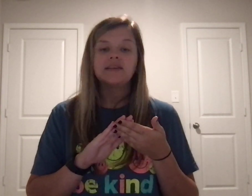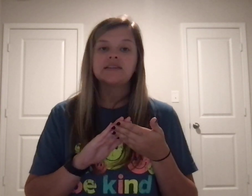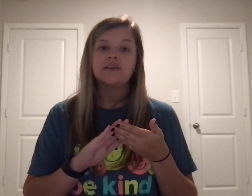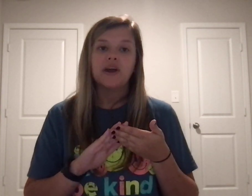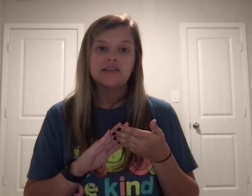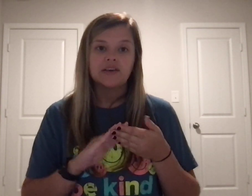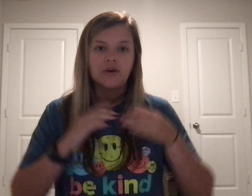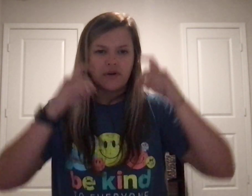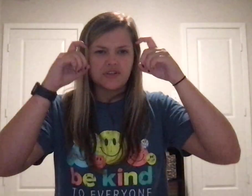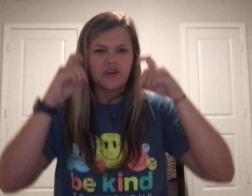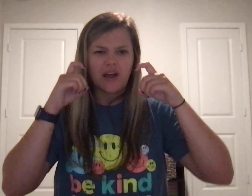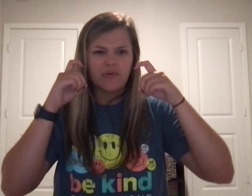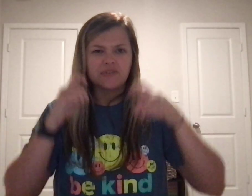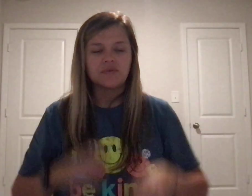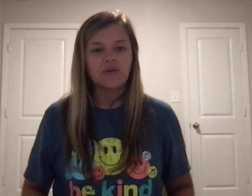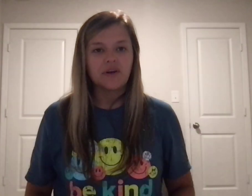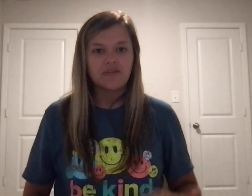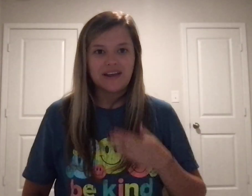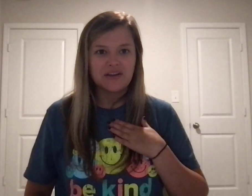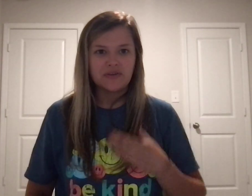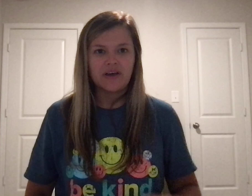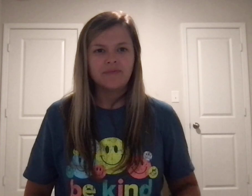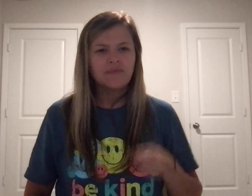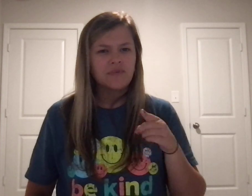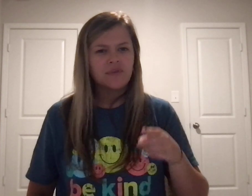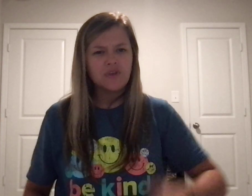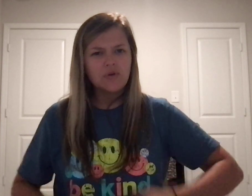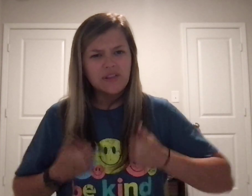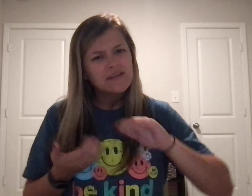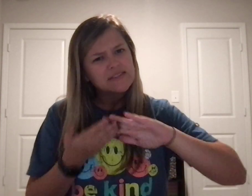you're asking a question, your eyebrows will go down. I didn't do that. You live city?